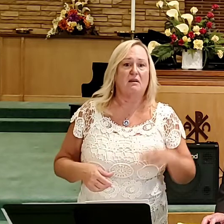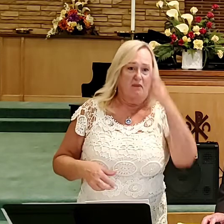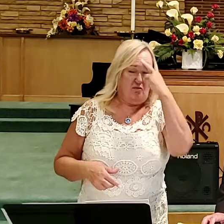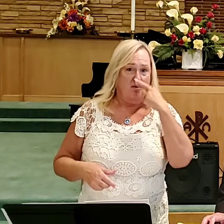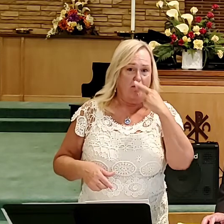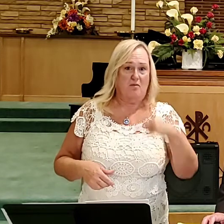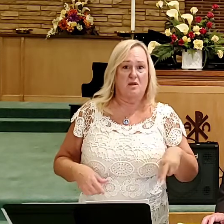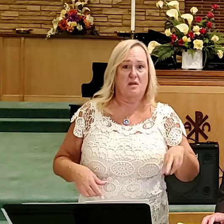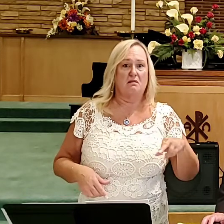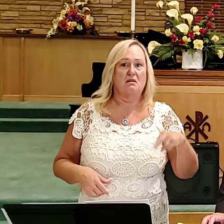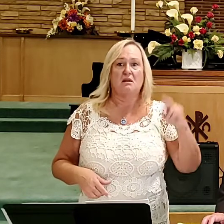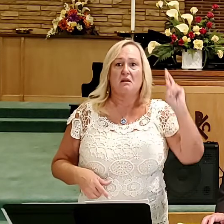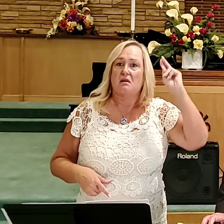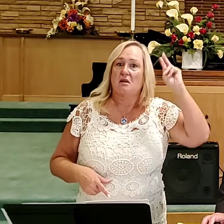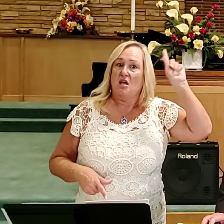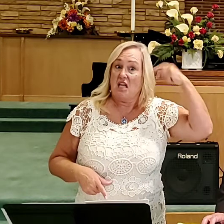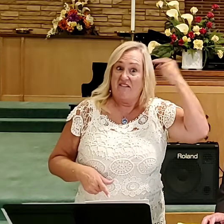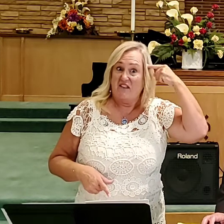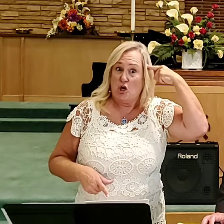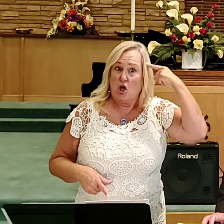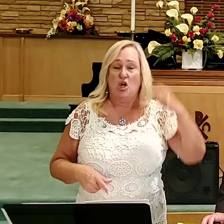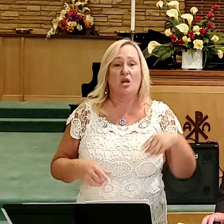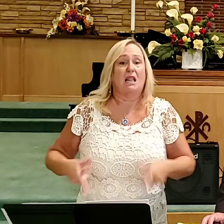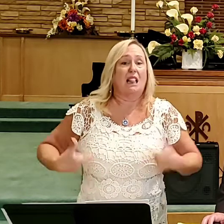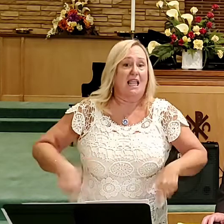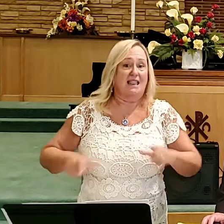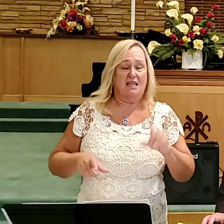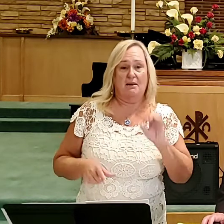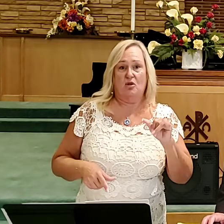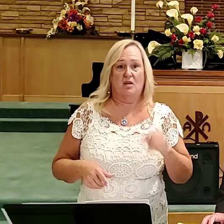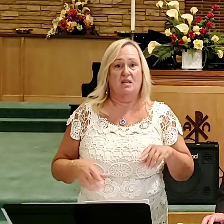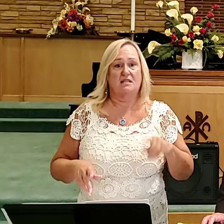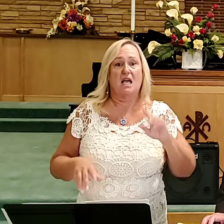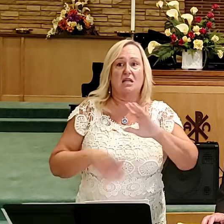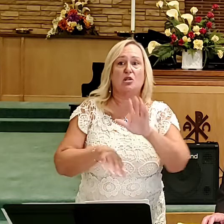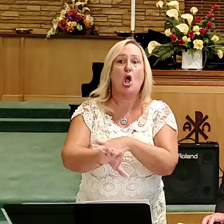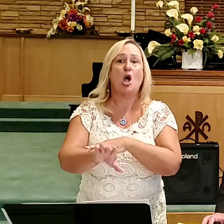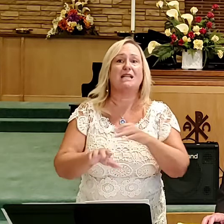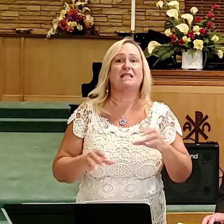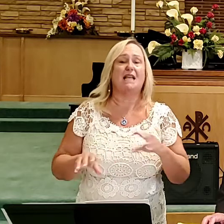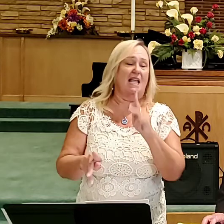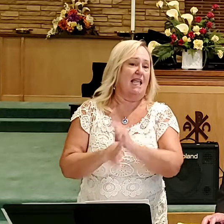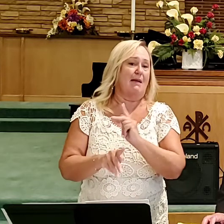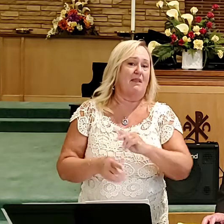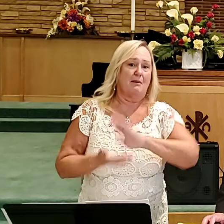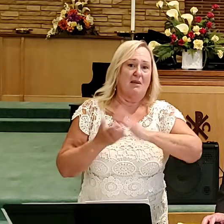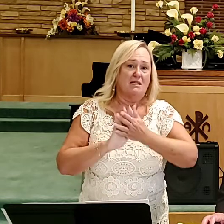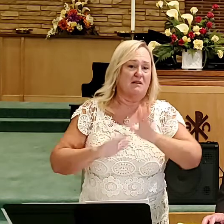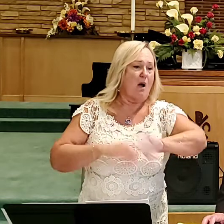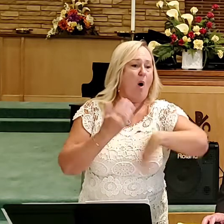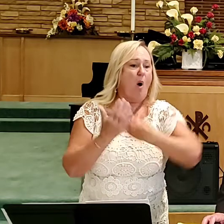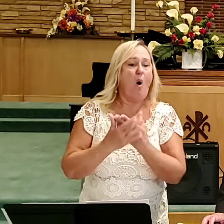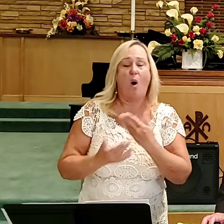emperor allowed them to, as long as they kept the peace at all costs. While